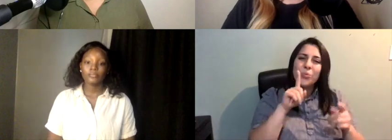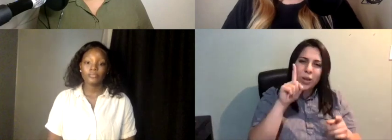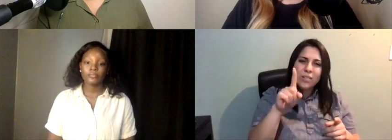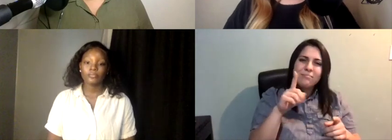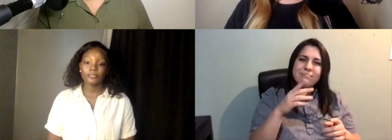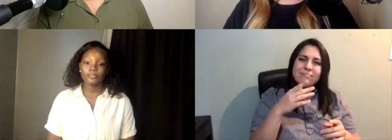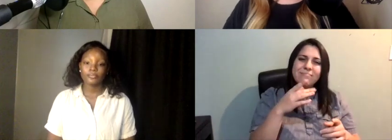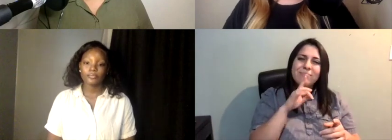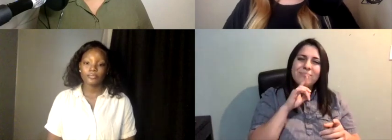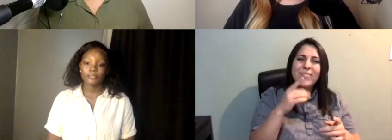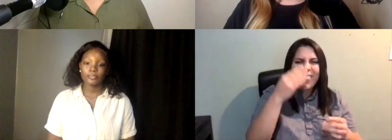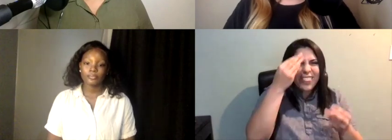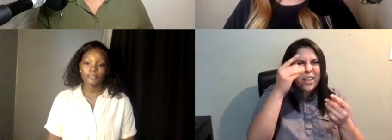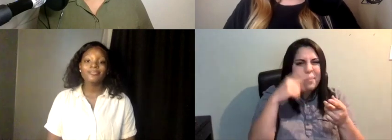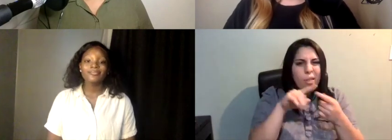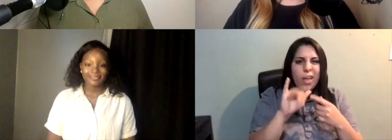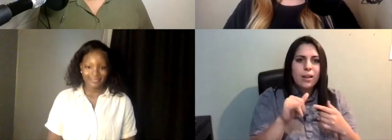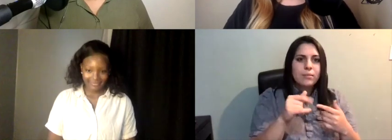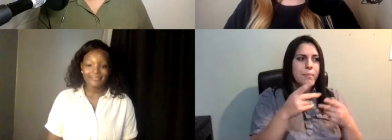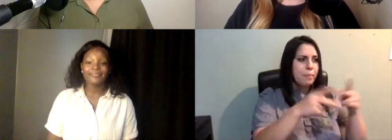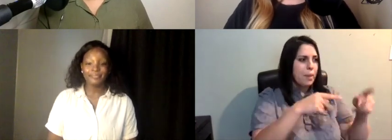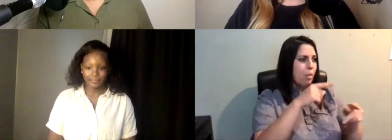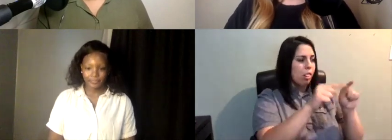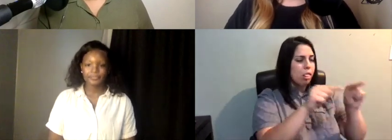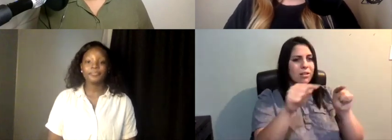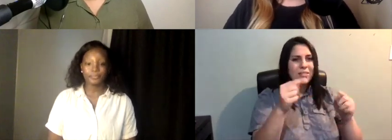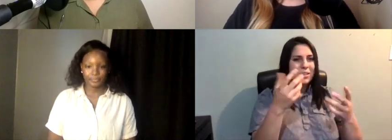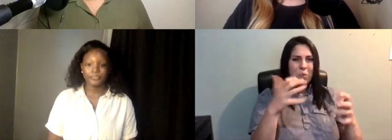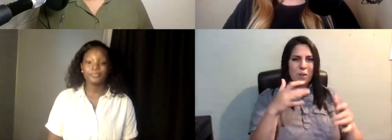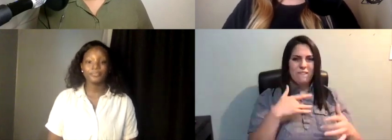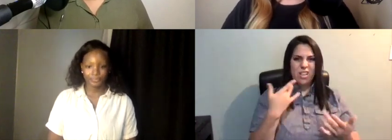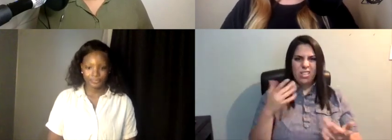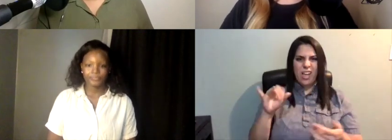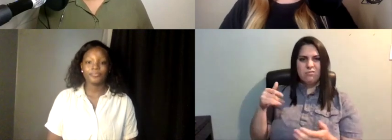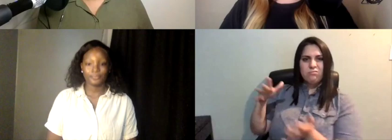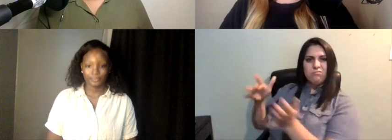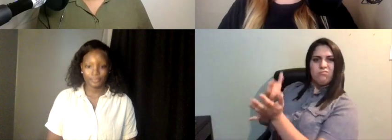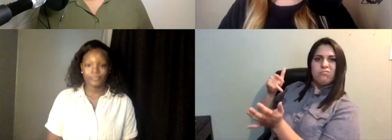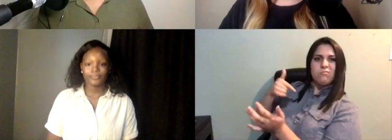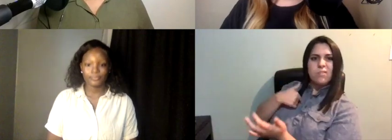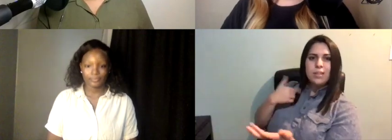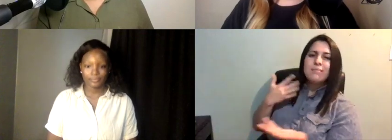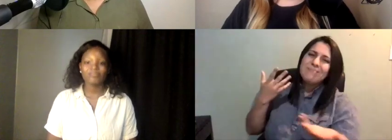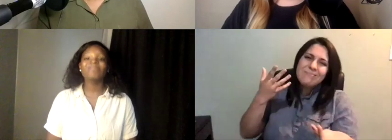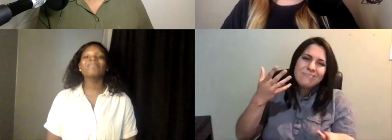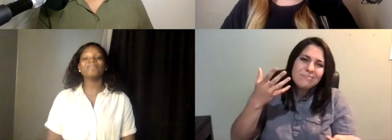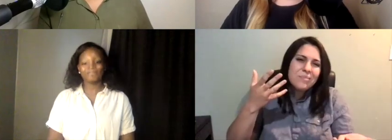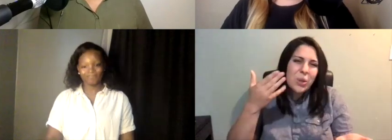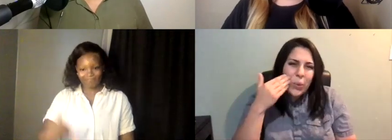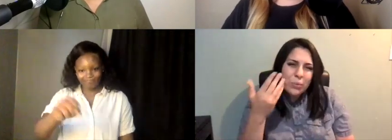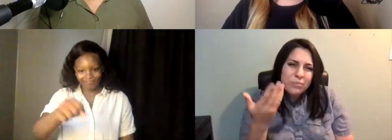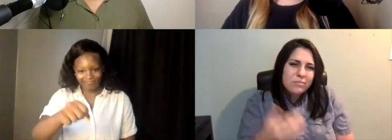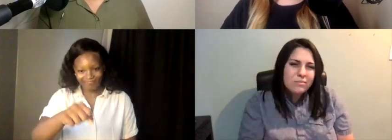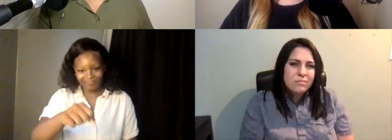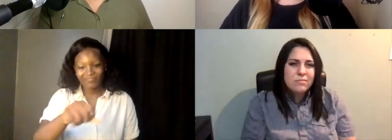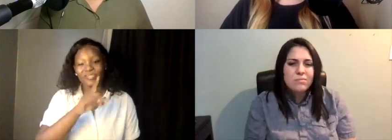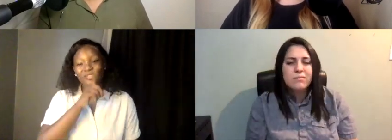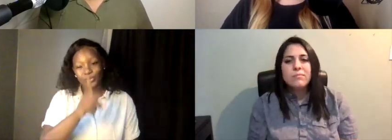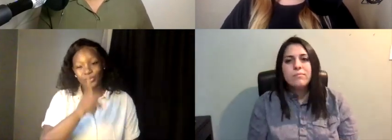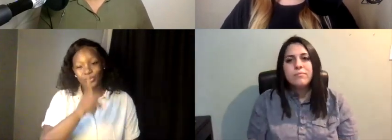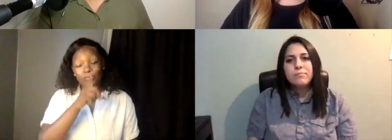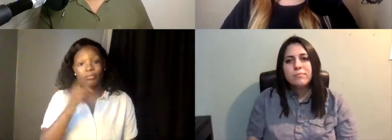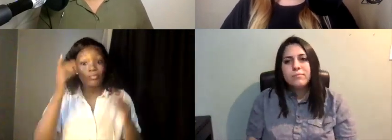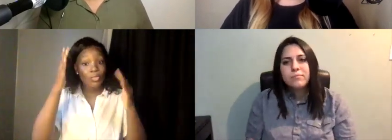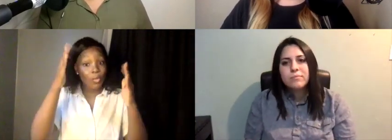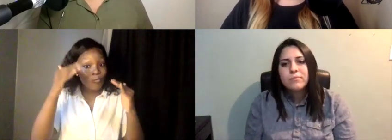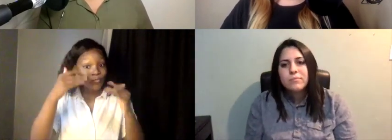feel like you're just there to get something out of them. And so just keep that in mind. Right. That's very true. Yeah. And hopefully one day, once you do work